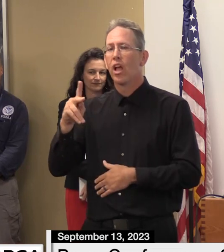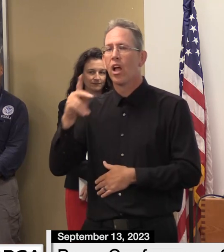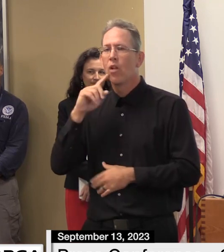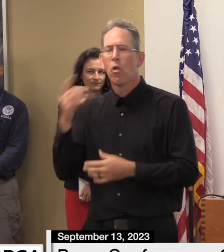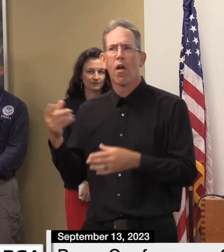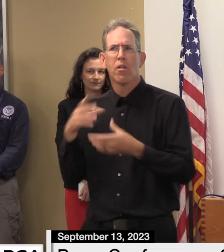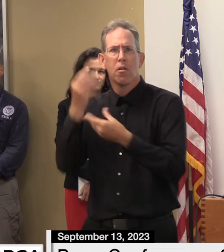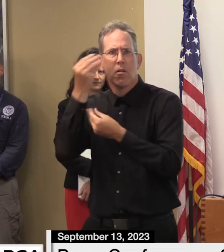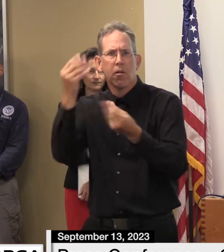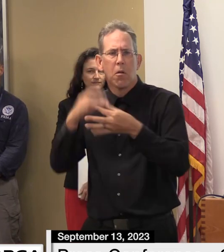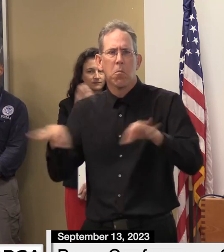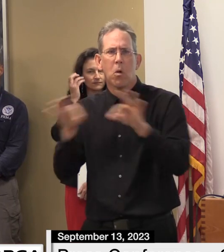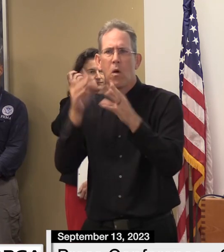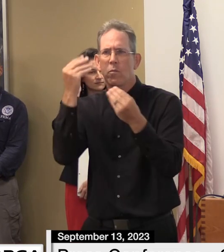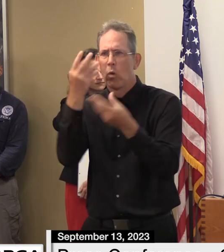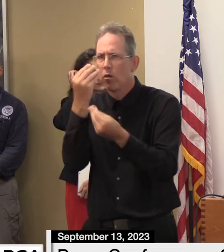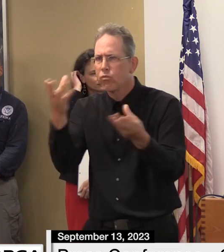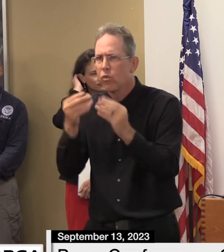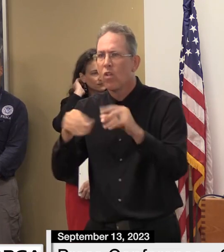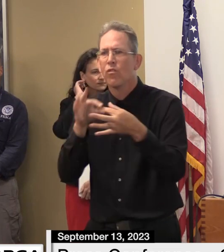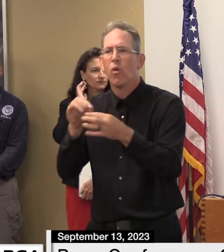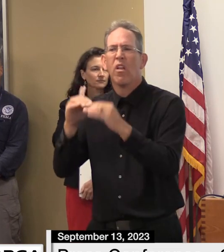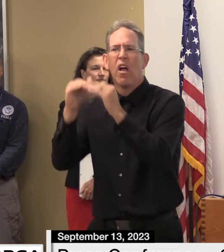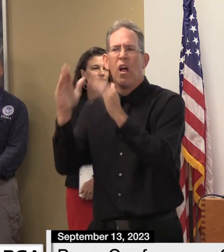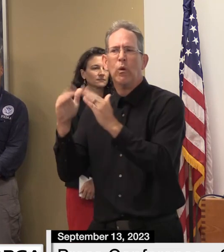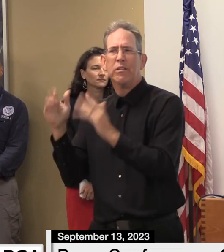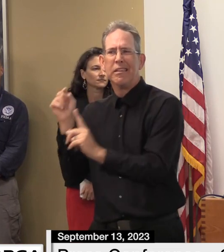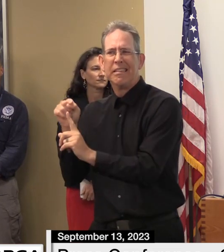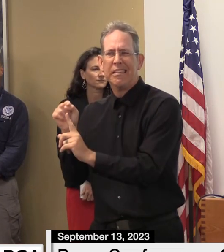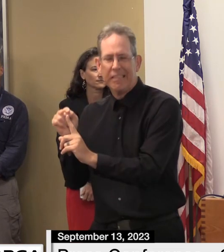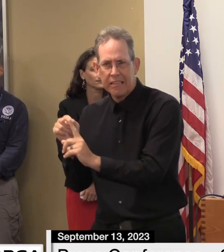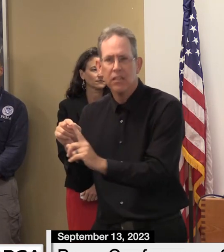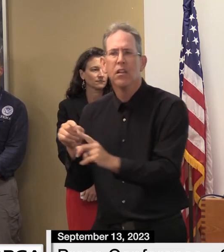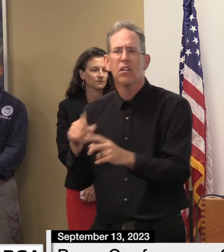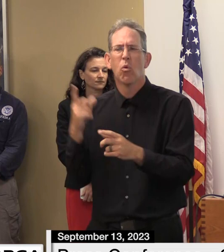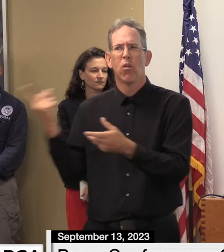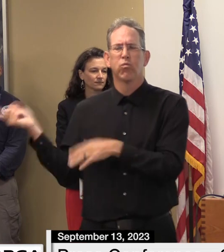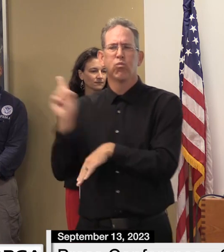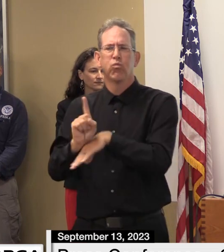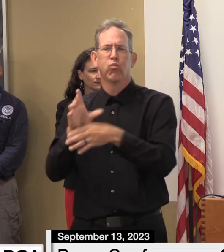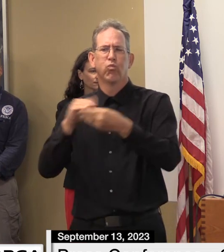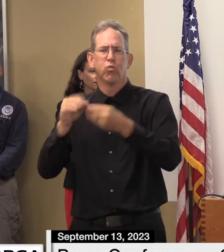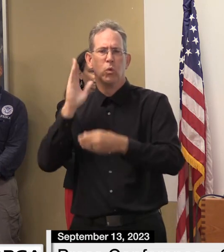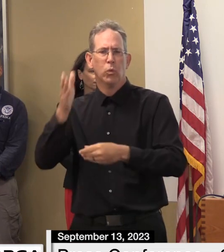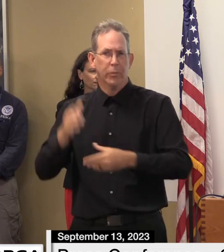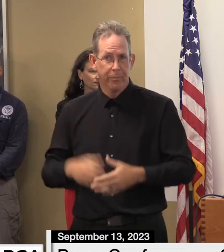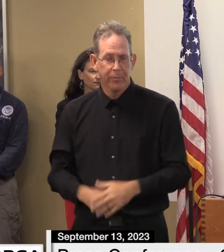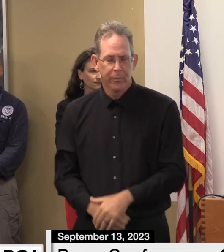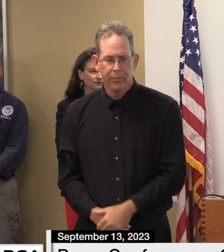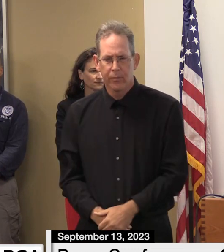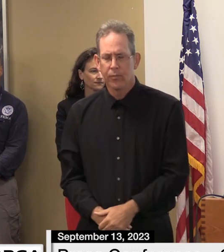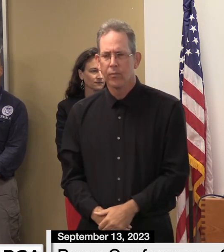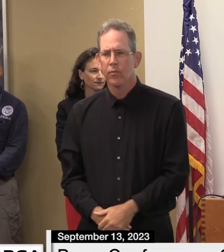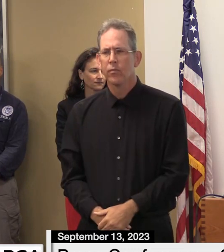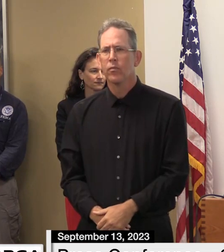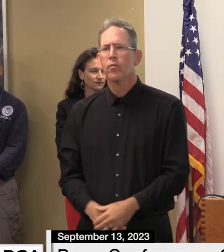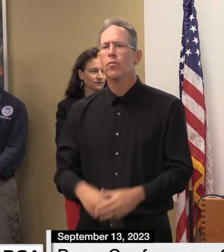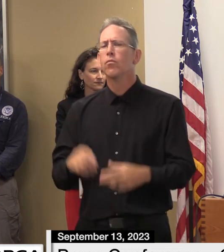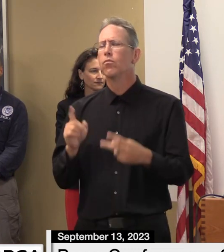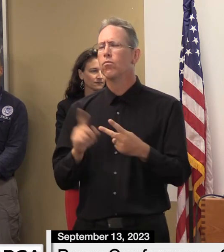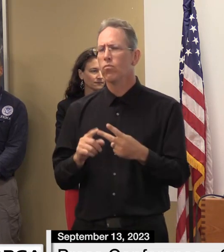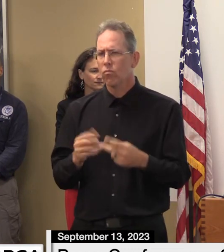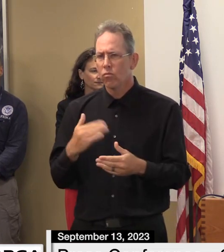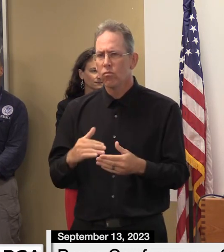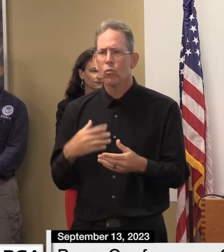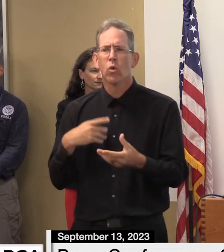tool in our housing toolbox, which the Treasurer will discuss in a few minutes. It's no secret that